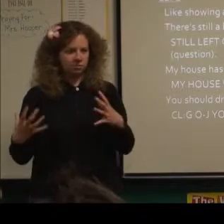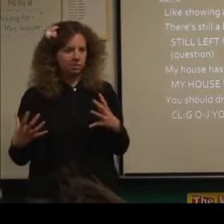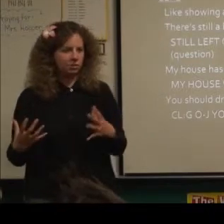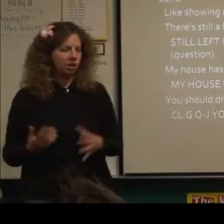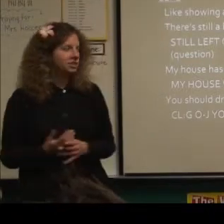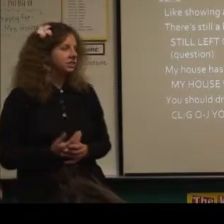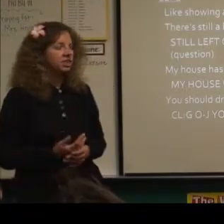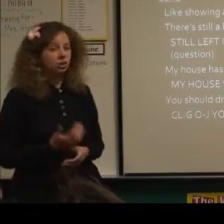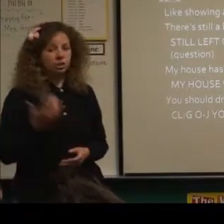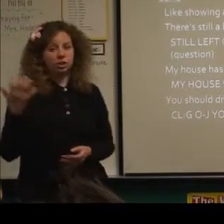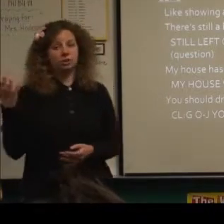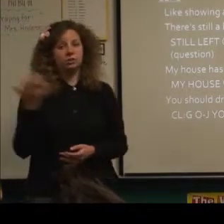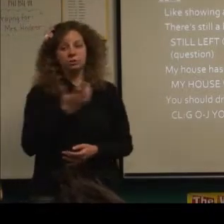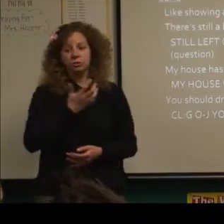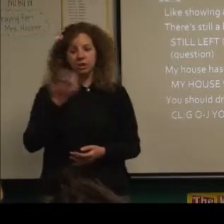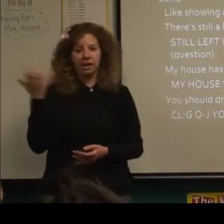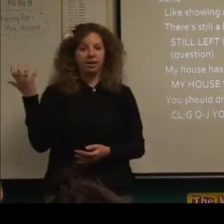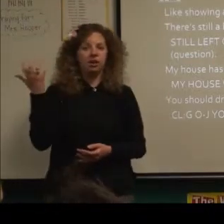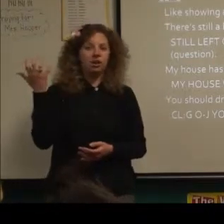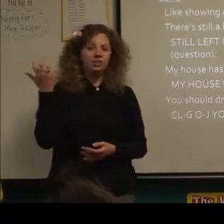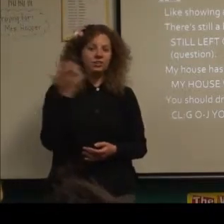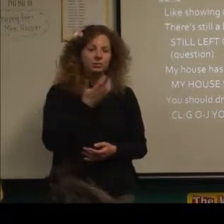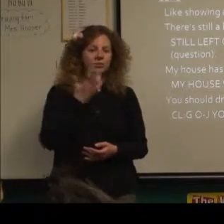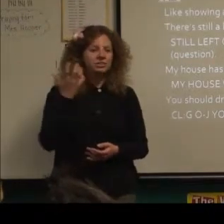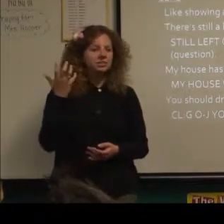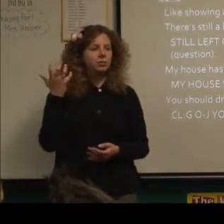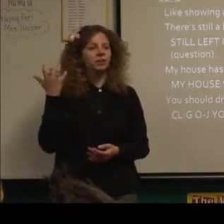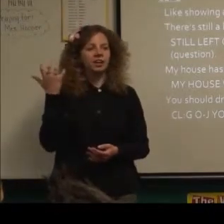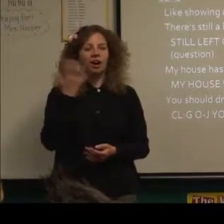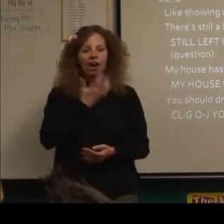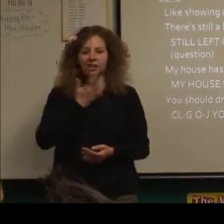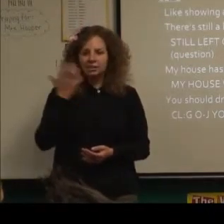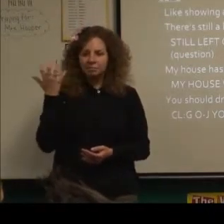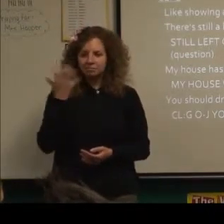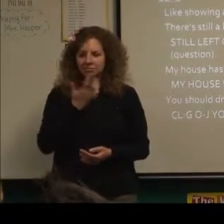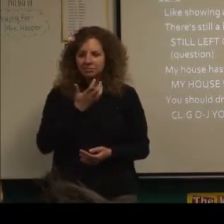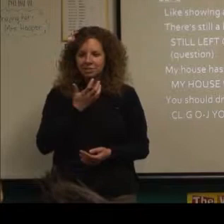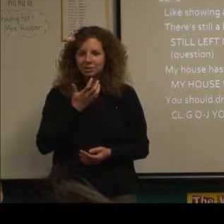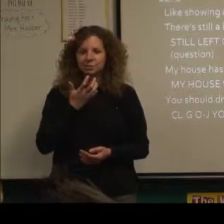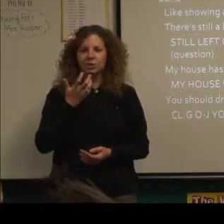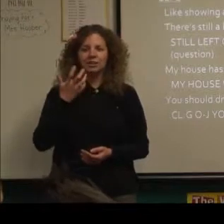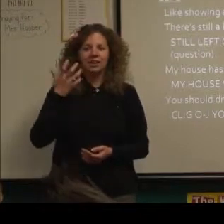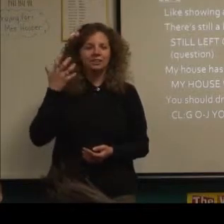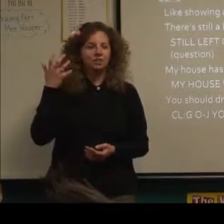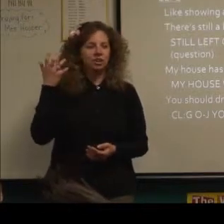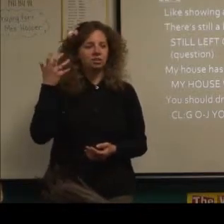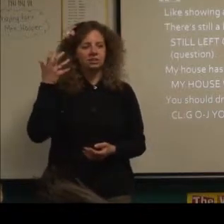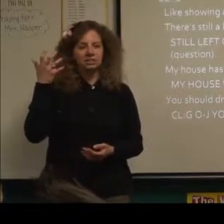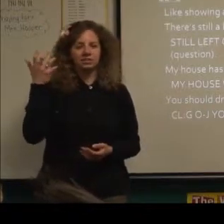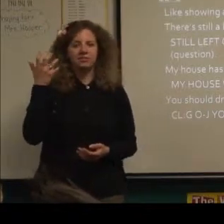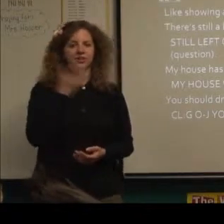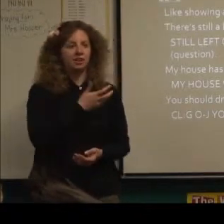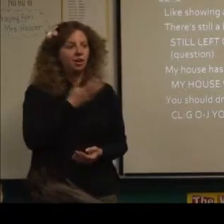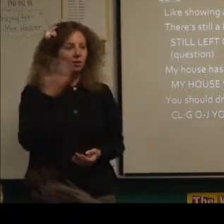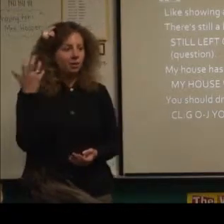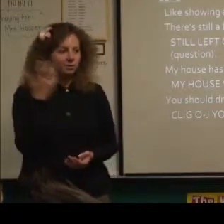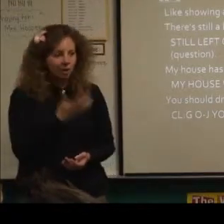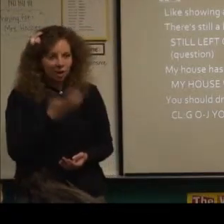comes across as. You could also do like this one, but this is more like awesome. This is more like the general sense of good, like, oh, that was